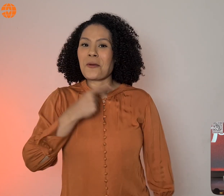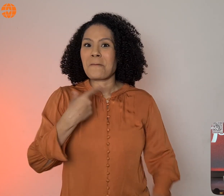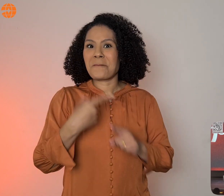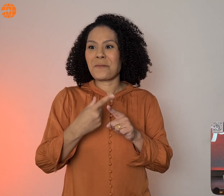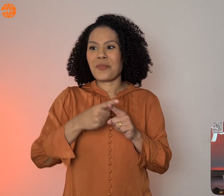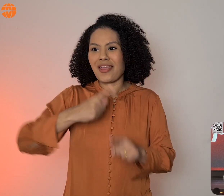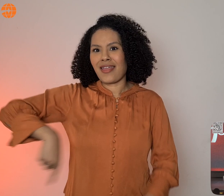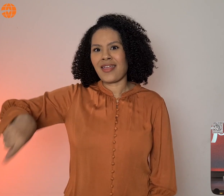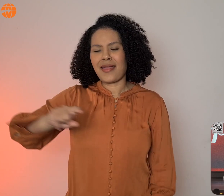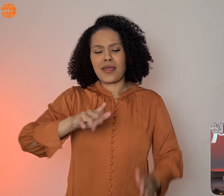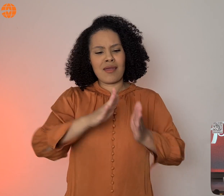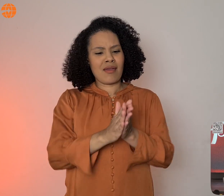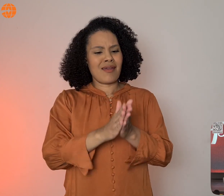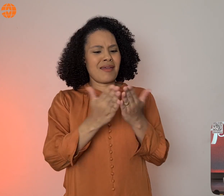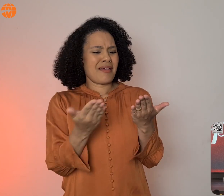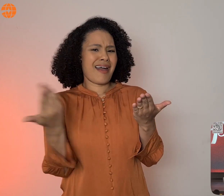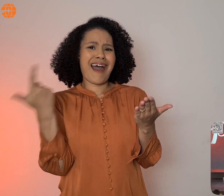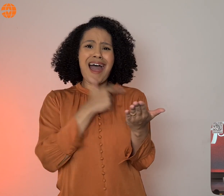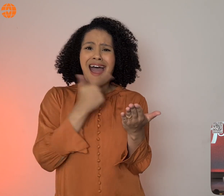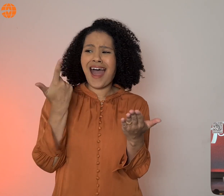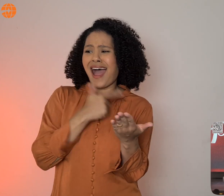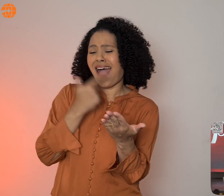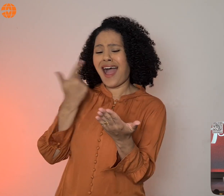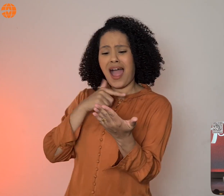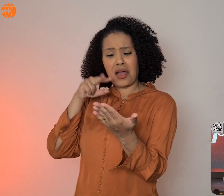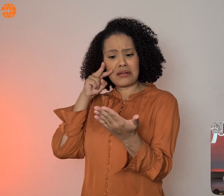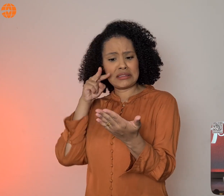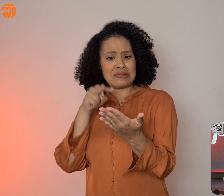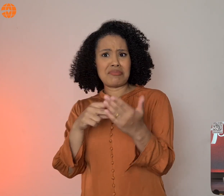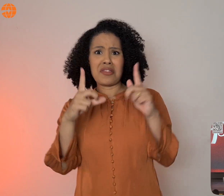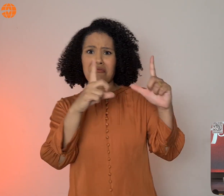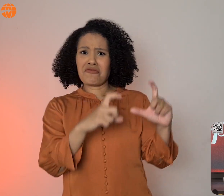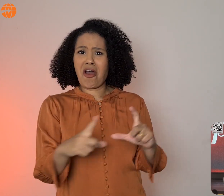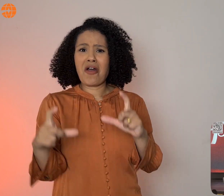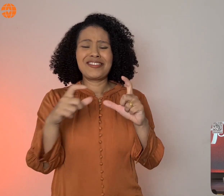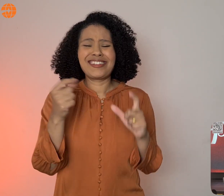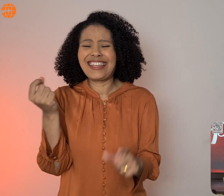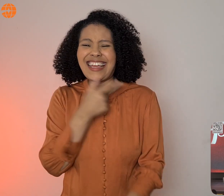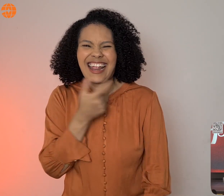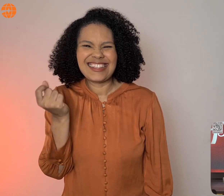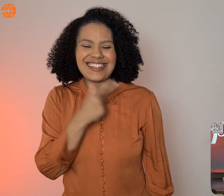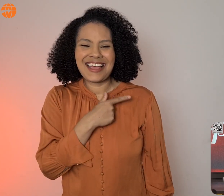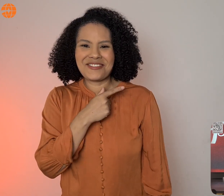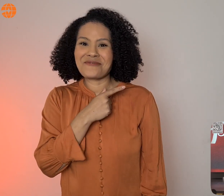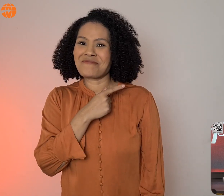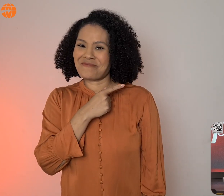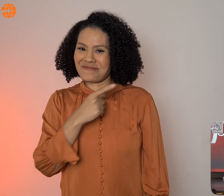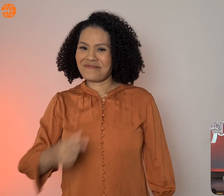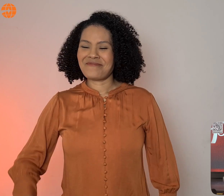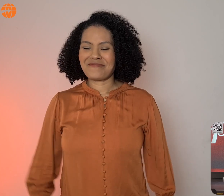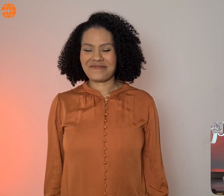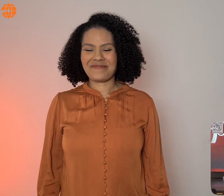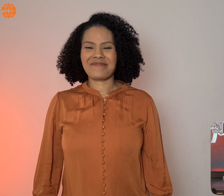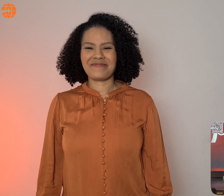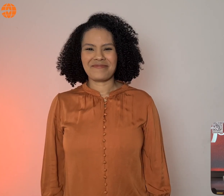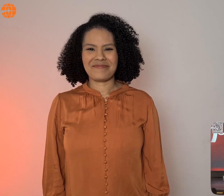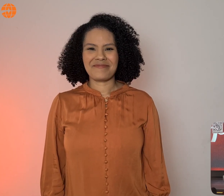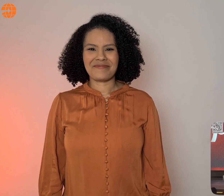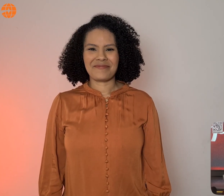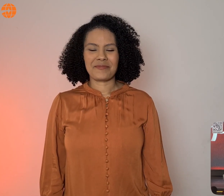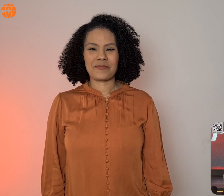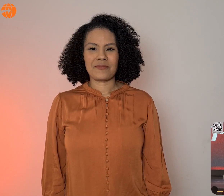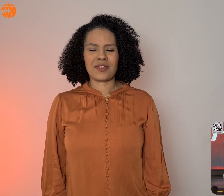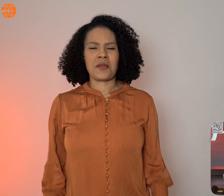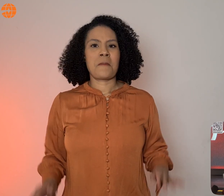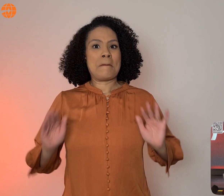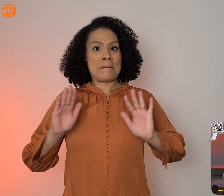foi engraçado porque alguns deles abriram as cartas, começaram a rir, olharam até mesmo as fotos e começaram a achar engraçado. Some of them read the words and they began to be